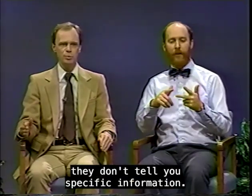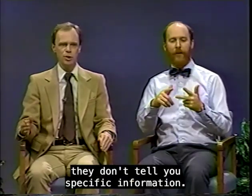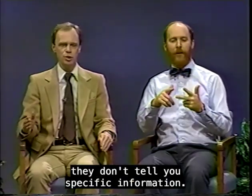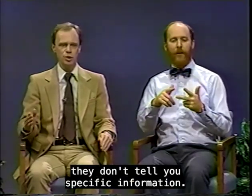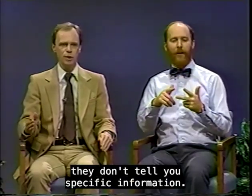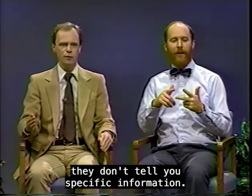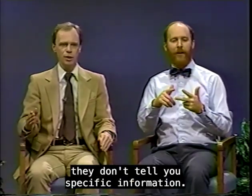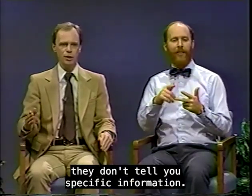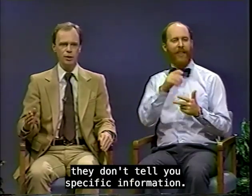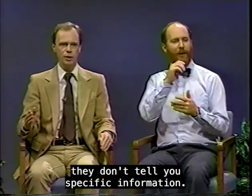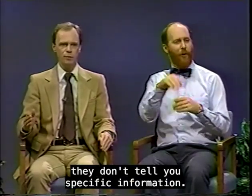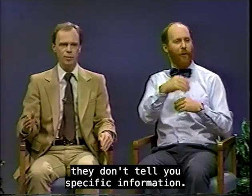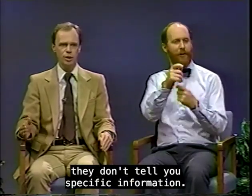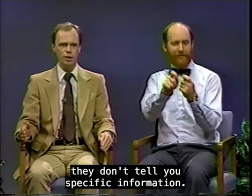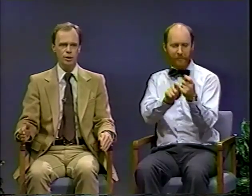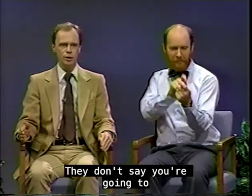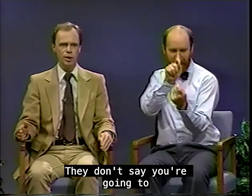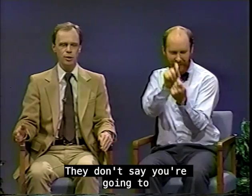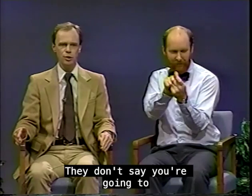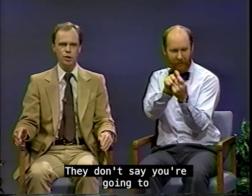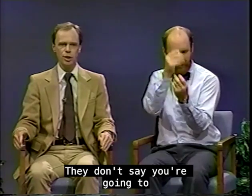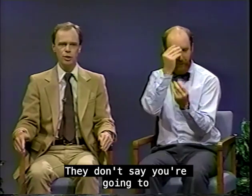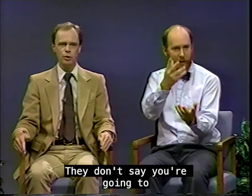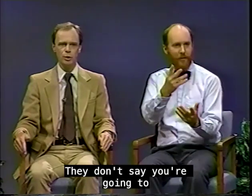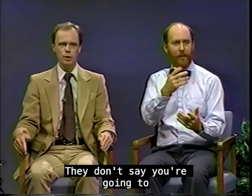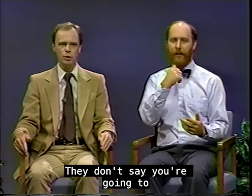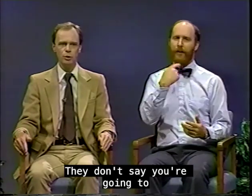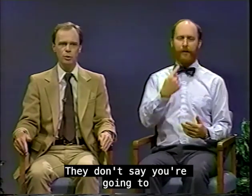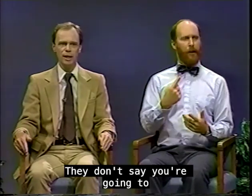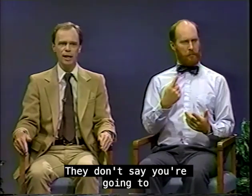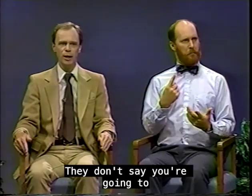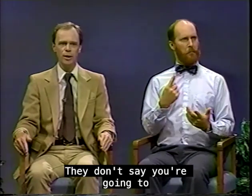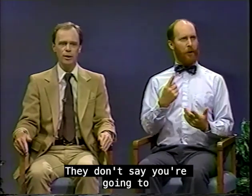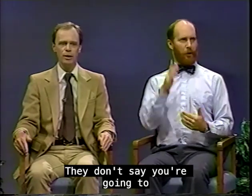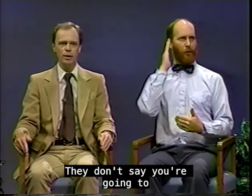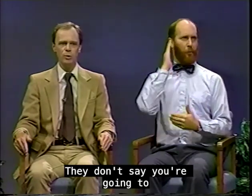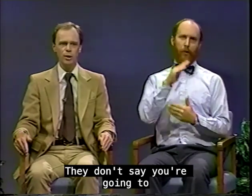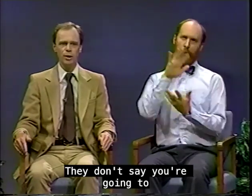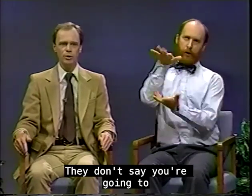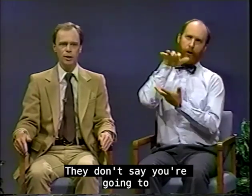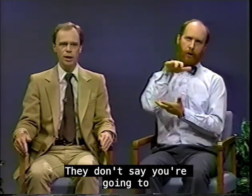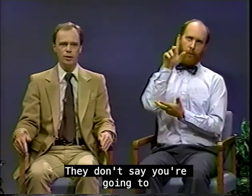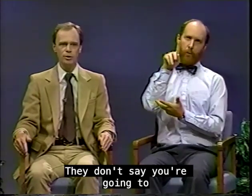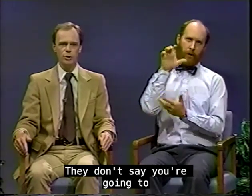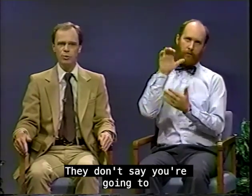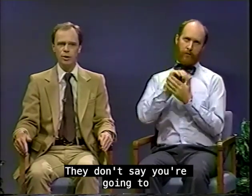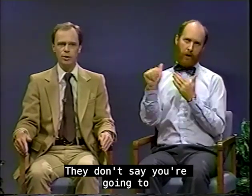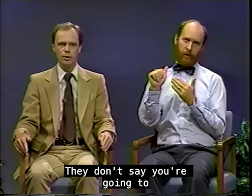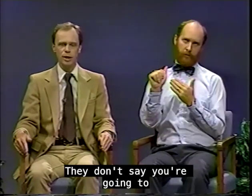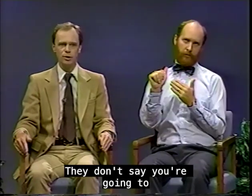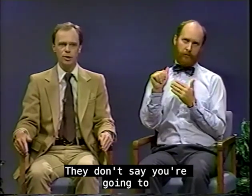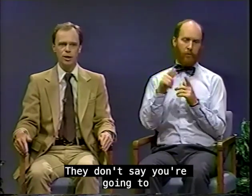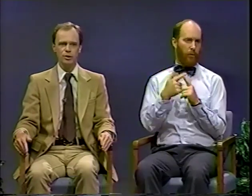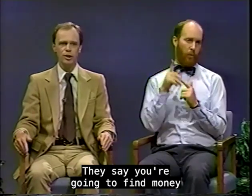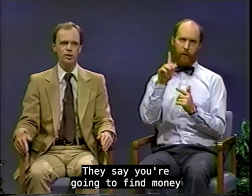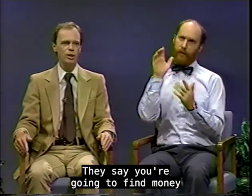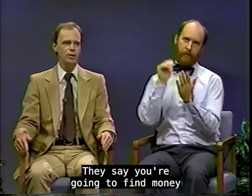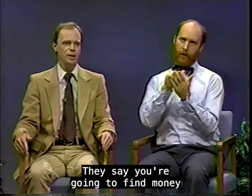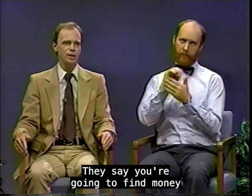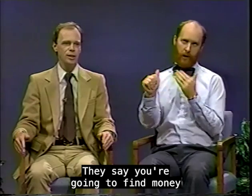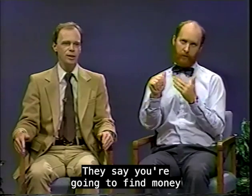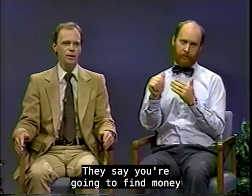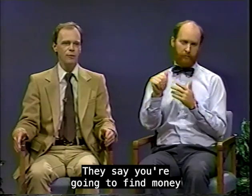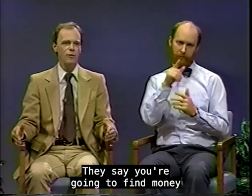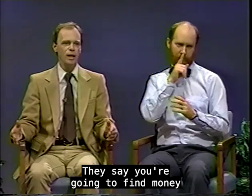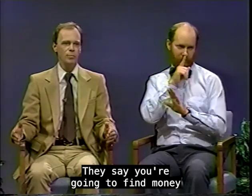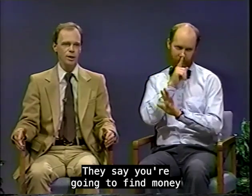tell you specific information. They don't say you're going to inherit $100 or $100,000. They say you're